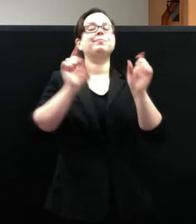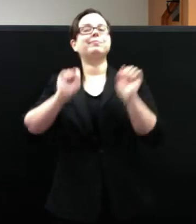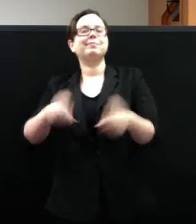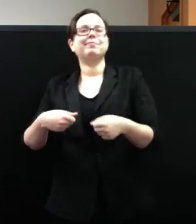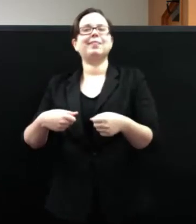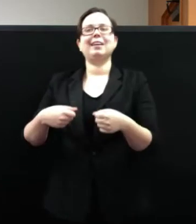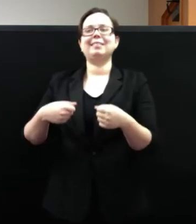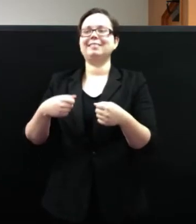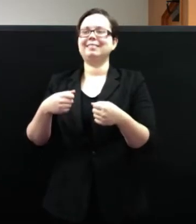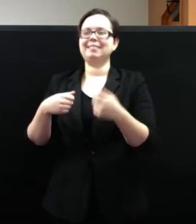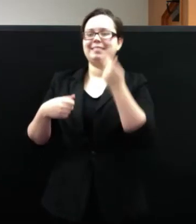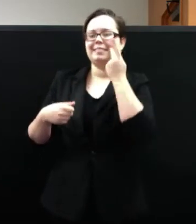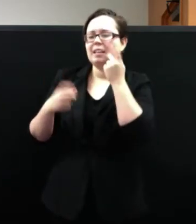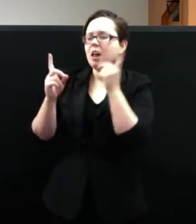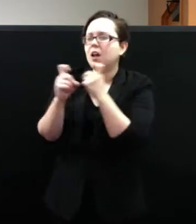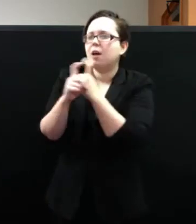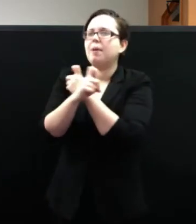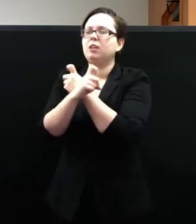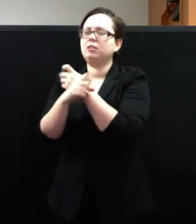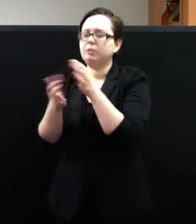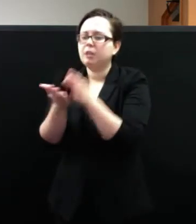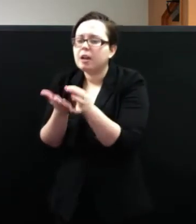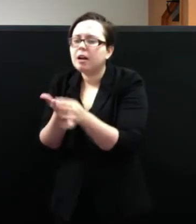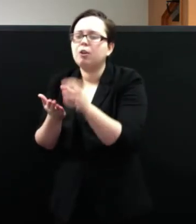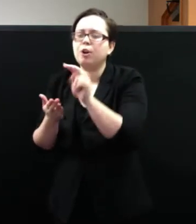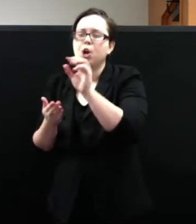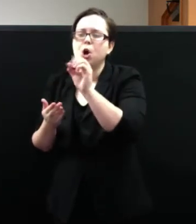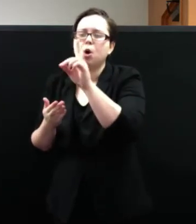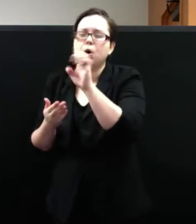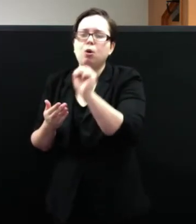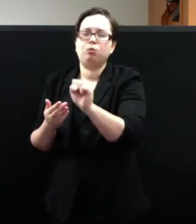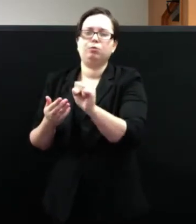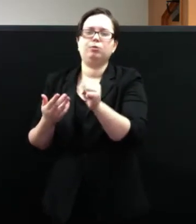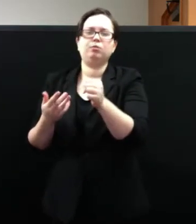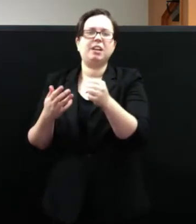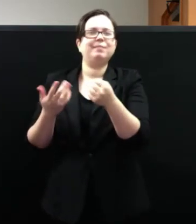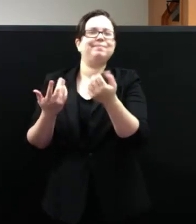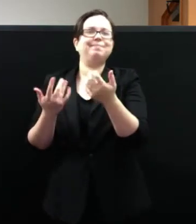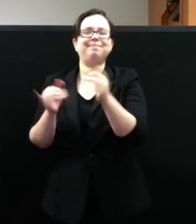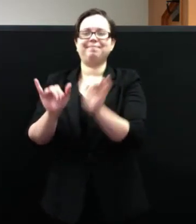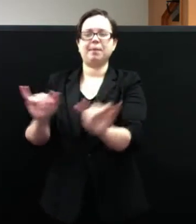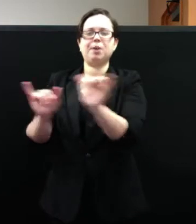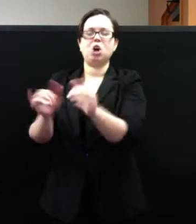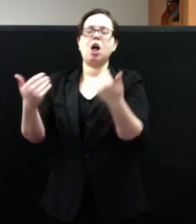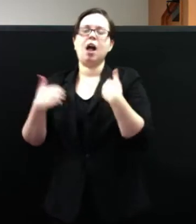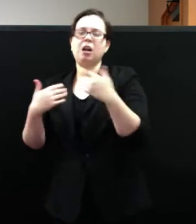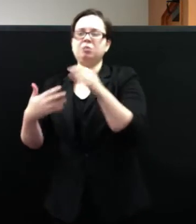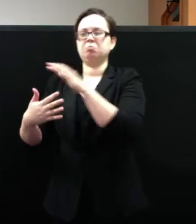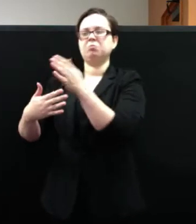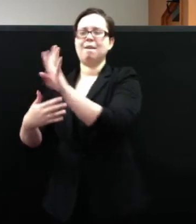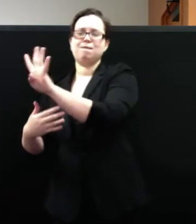number of nodes, and the average illustration has between 4 and 8 nodes. Less than that, the drawing seems